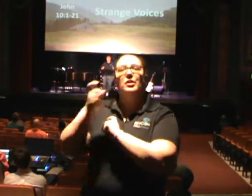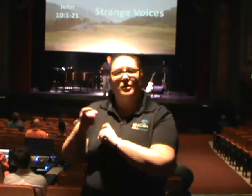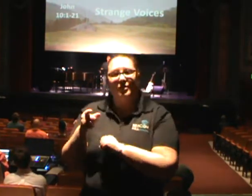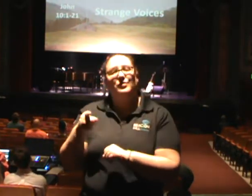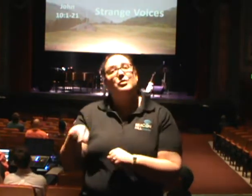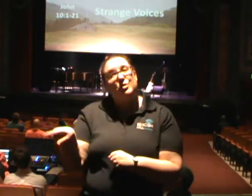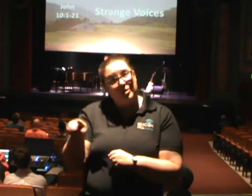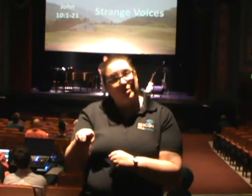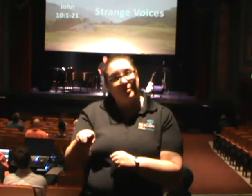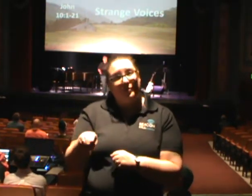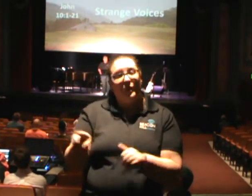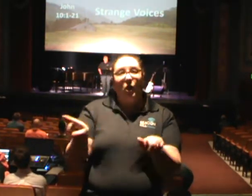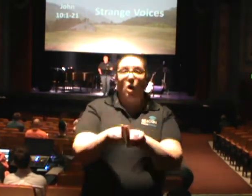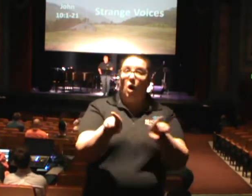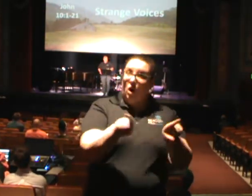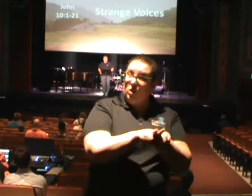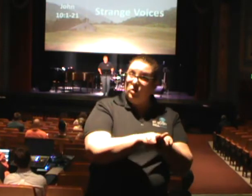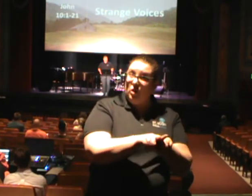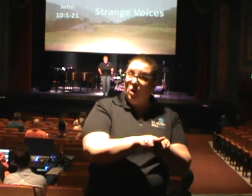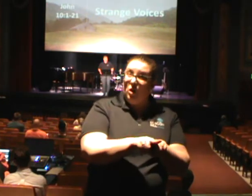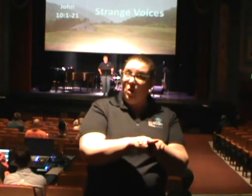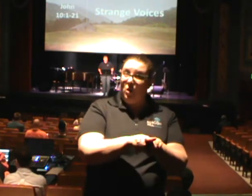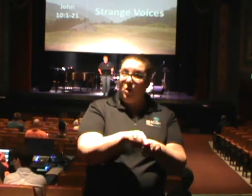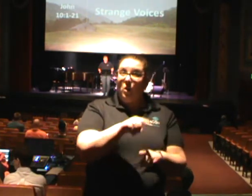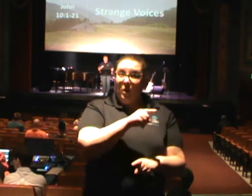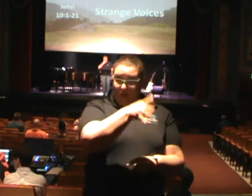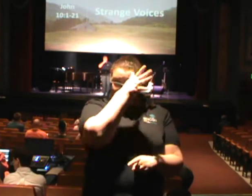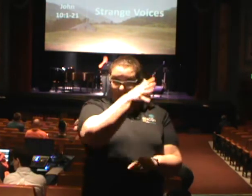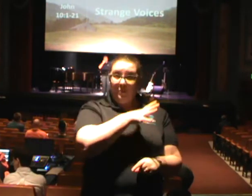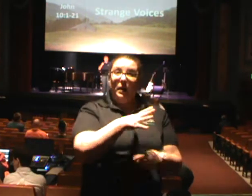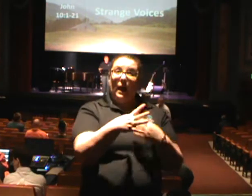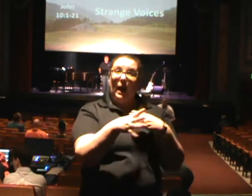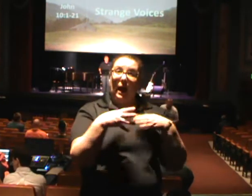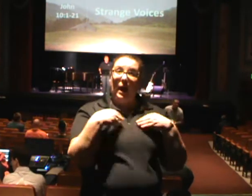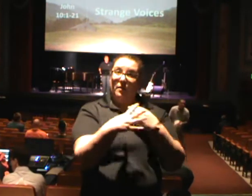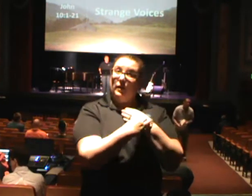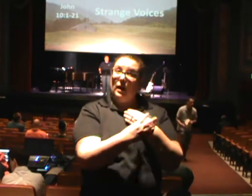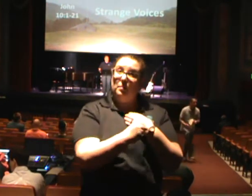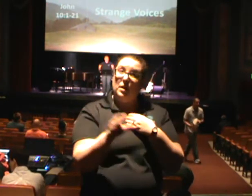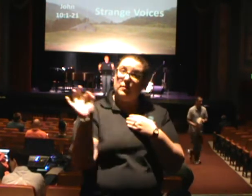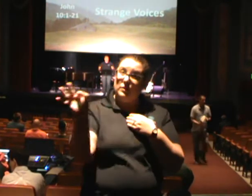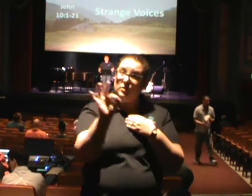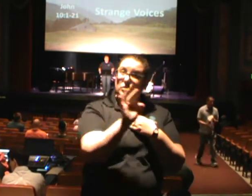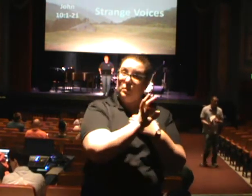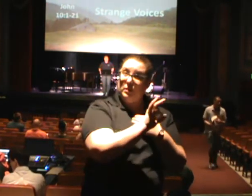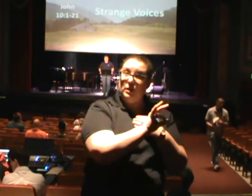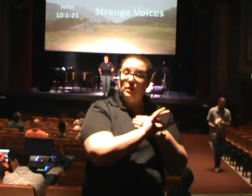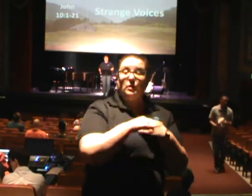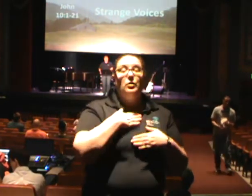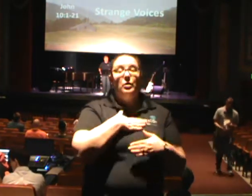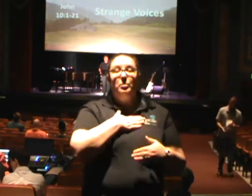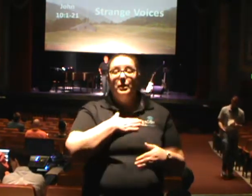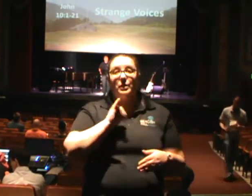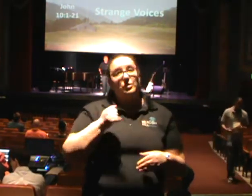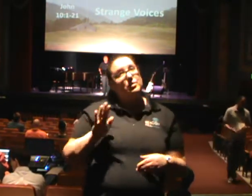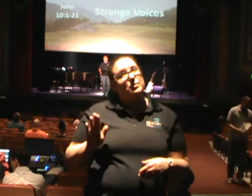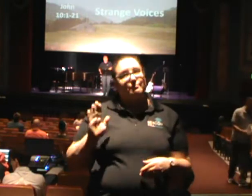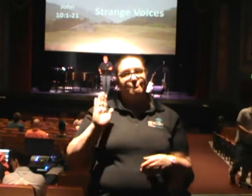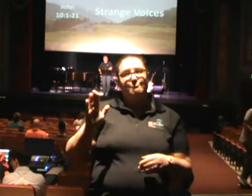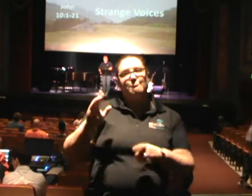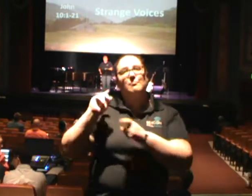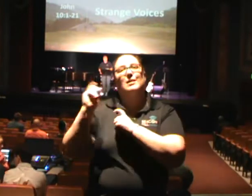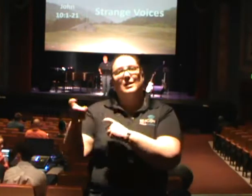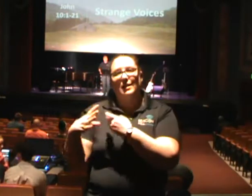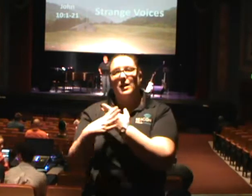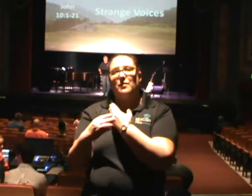they have copies of today's sermon with them, and so if you want to follow along, just raise your hand and they'll bring you a copy of today's sermon.